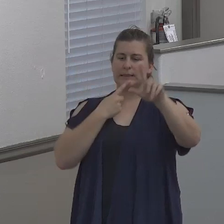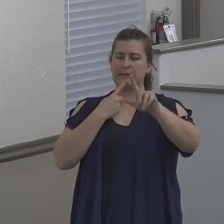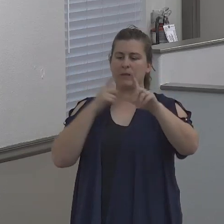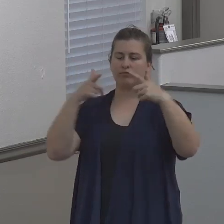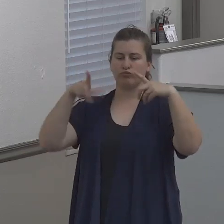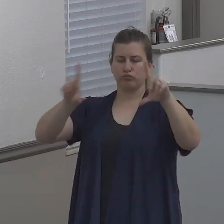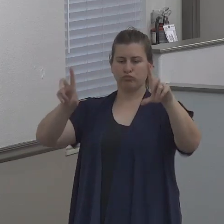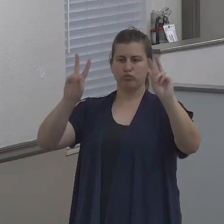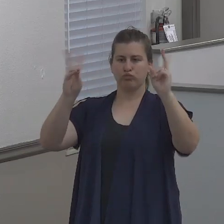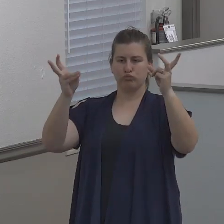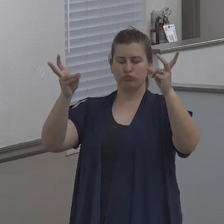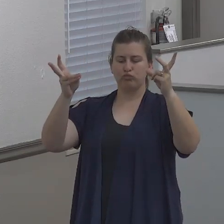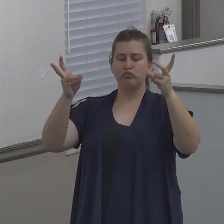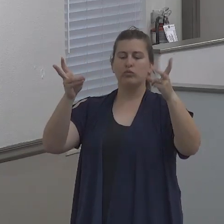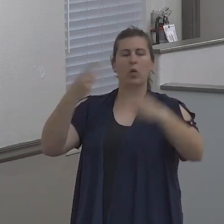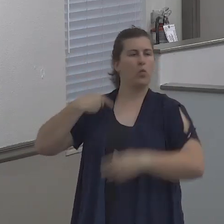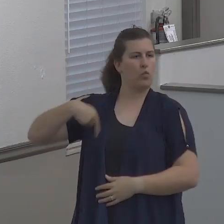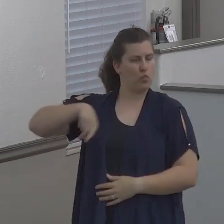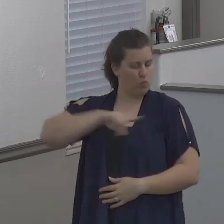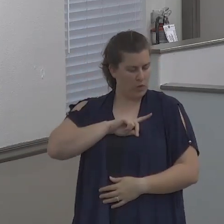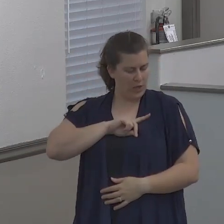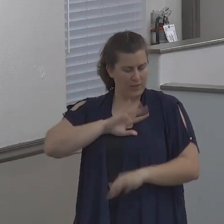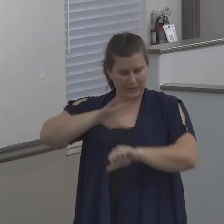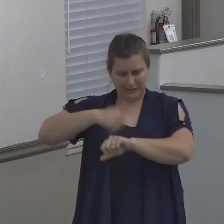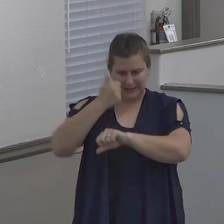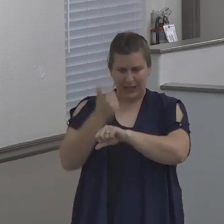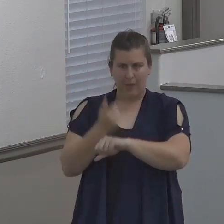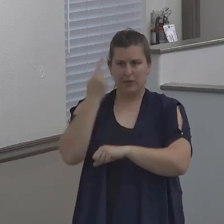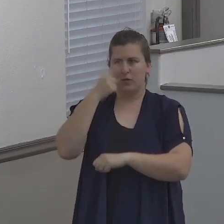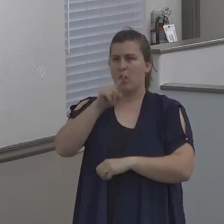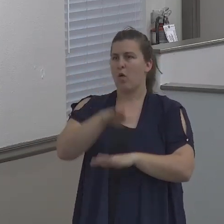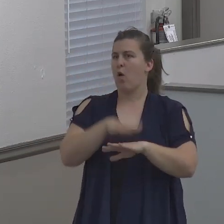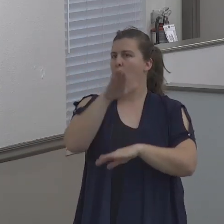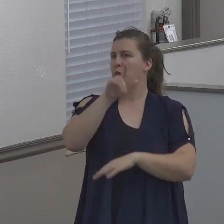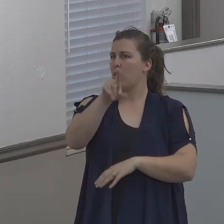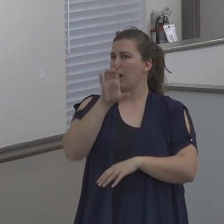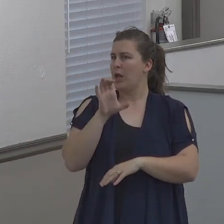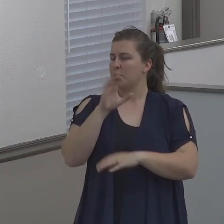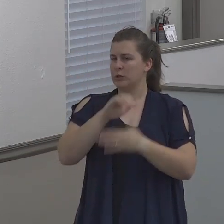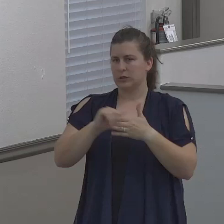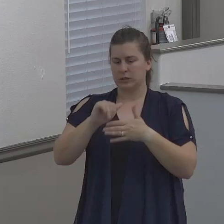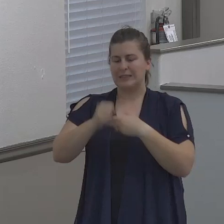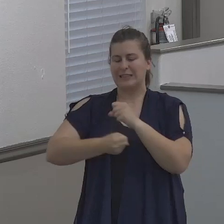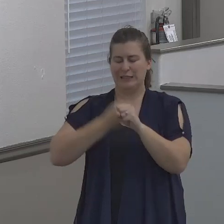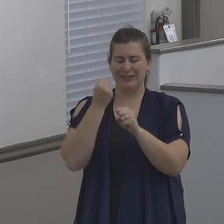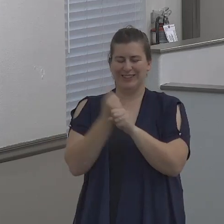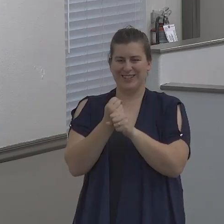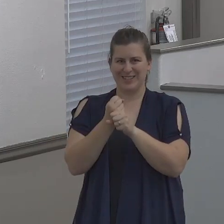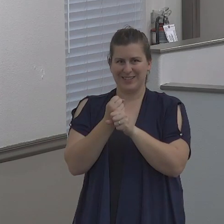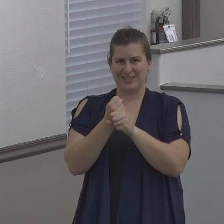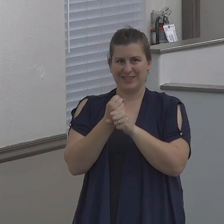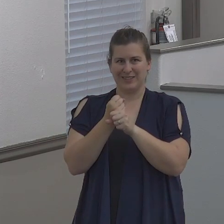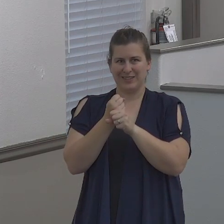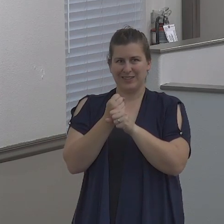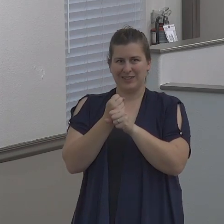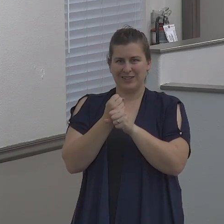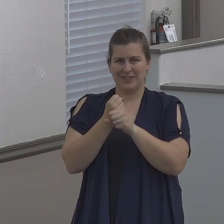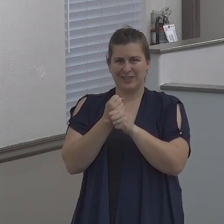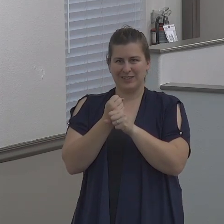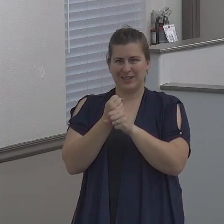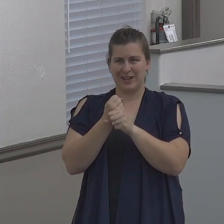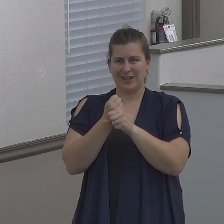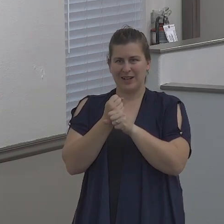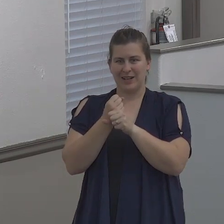And it said on the sign, and I'll read it, I quote, "We have been established for over 100 years